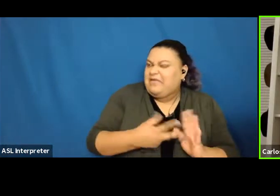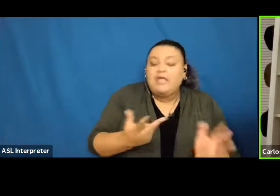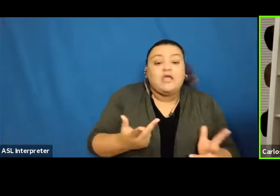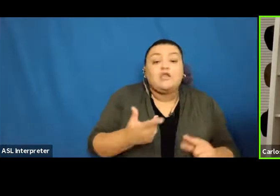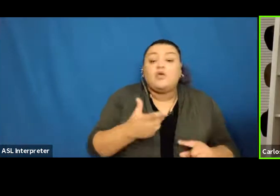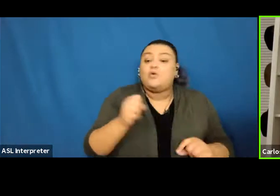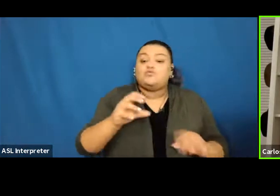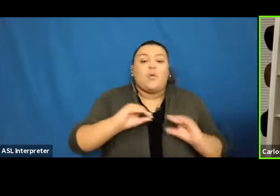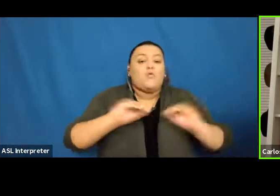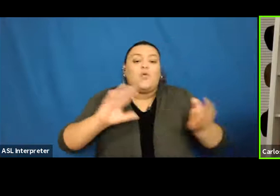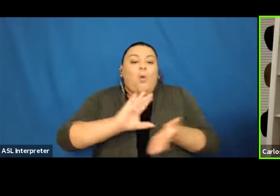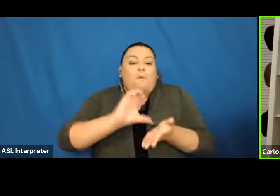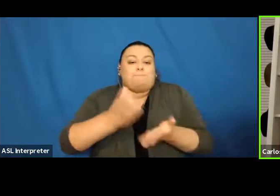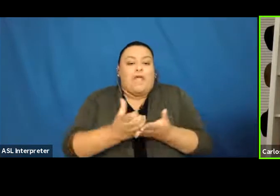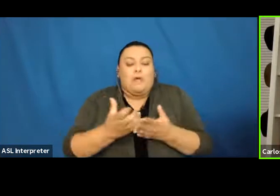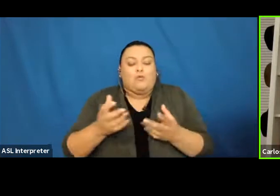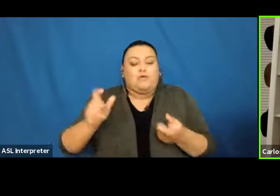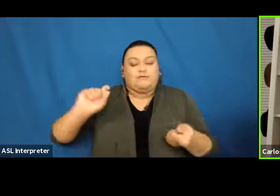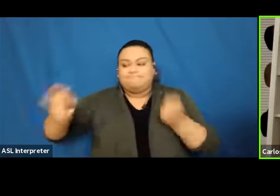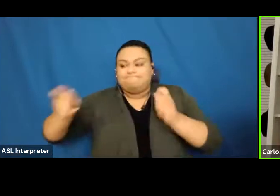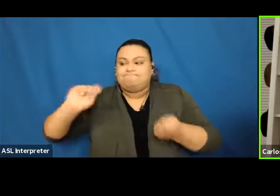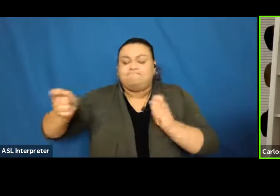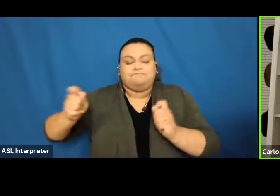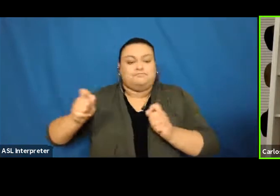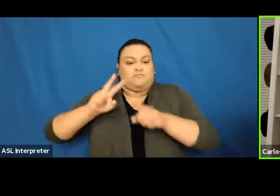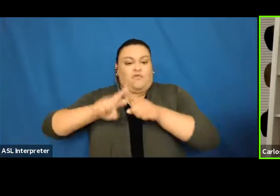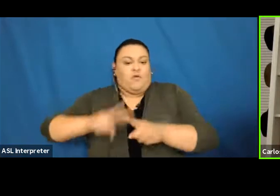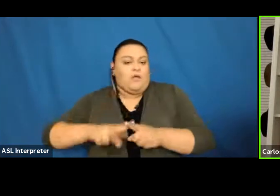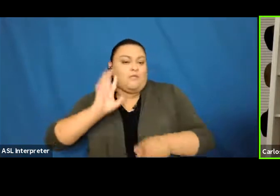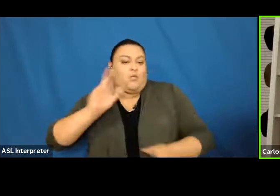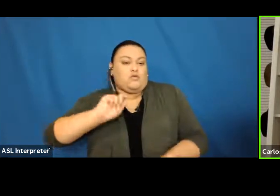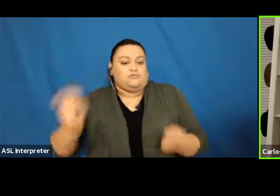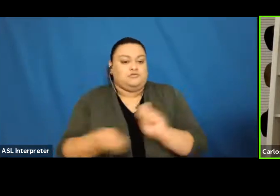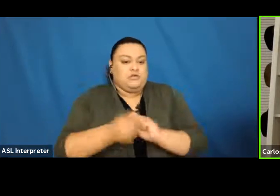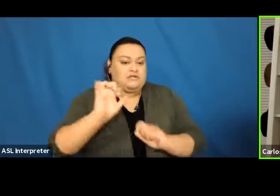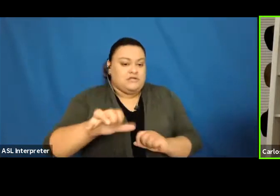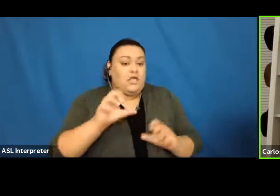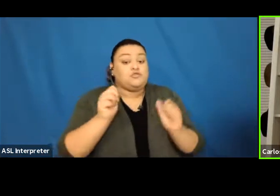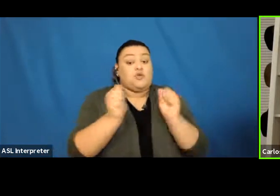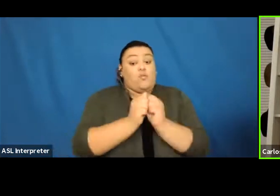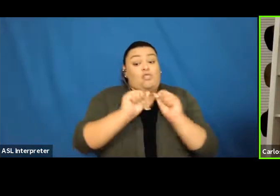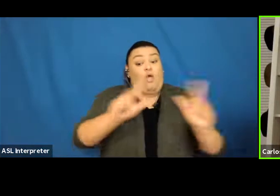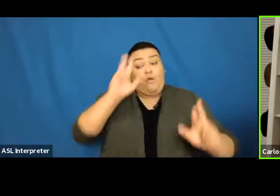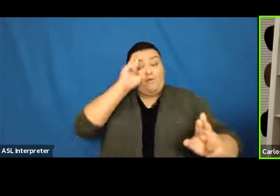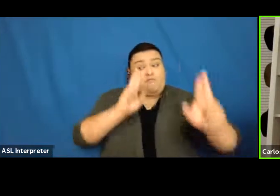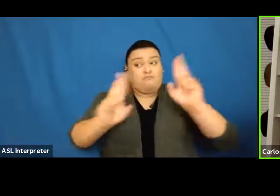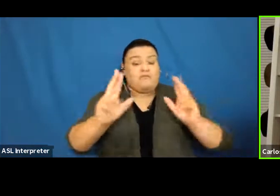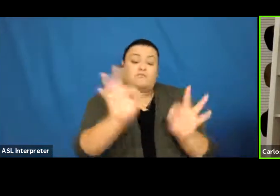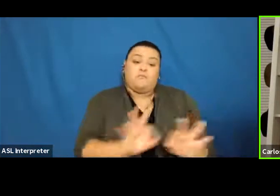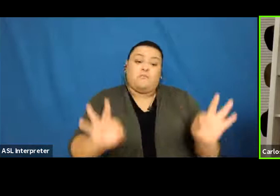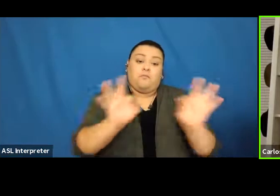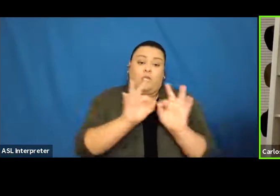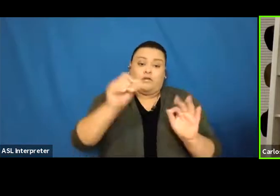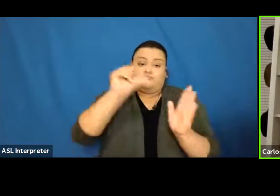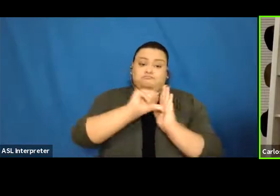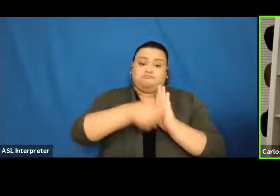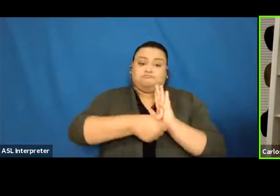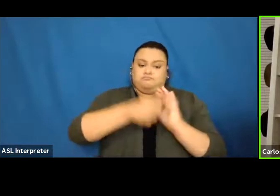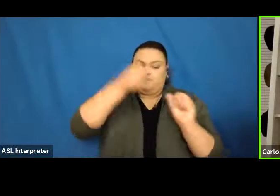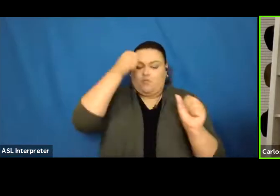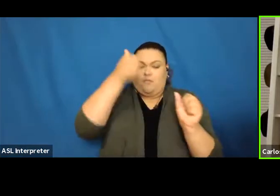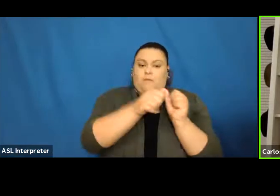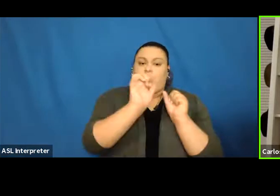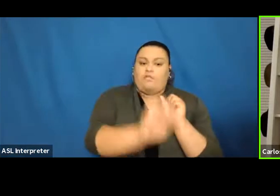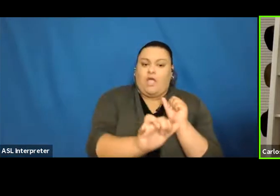that. You know what I mean? So, con todo respeto, I think it's important to keep that in mind. On the other hand, in terms of an organization and whatever they want to